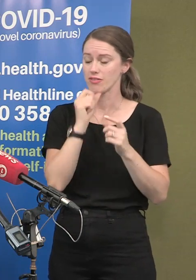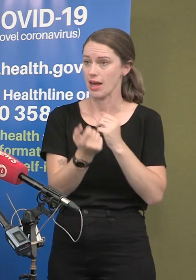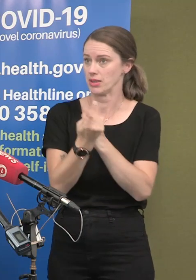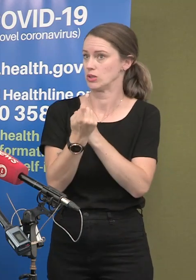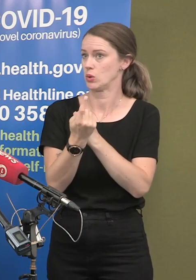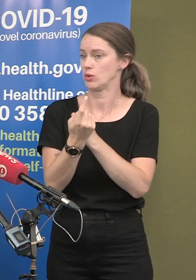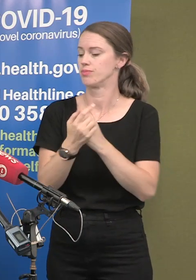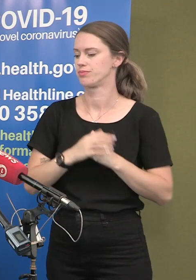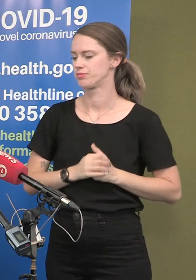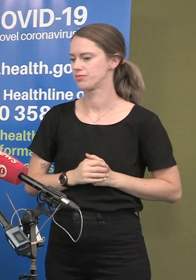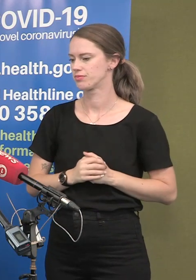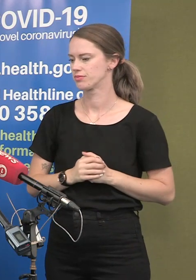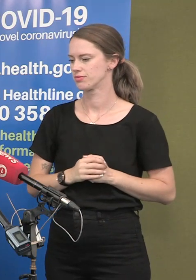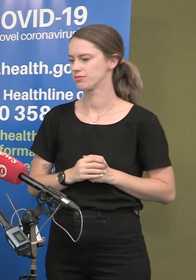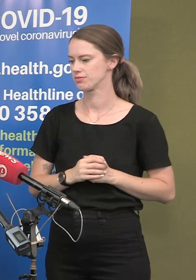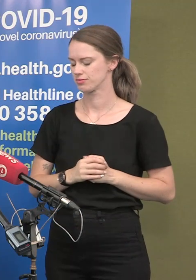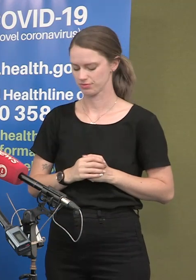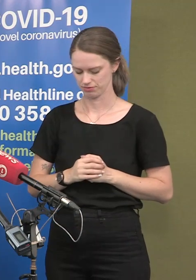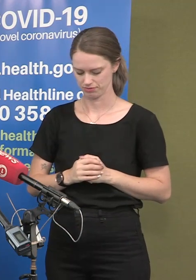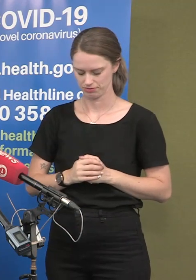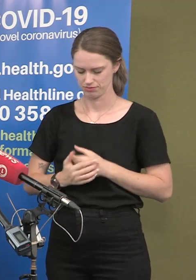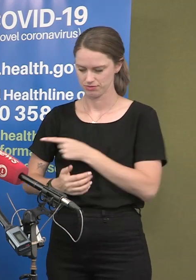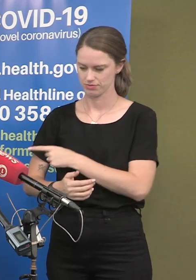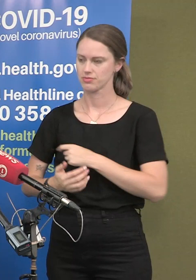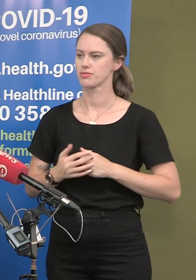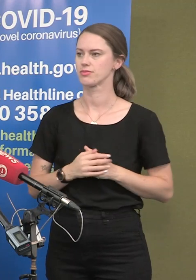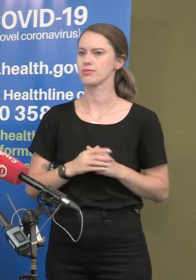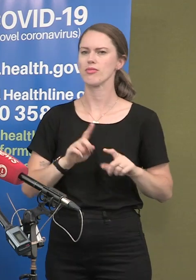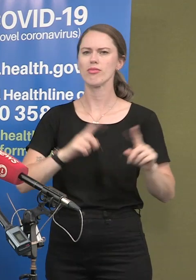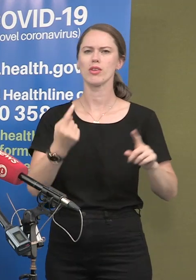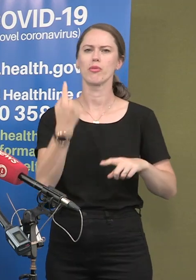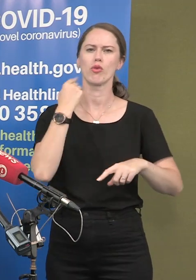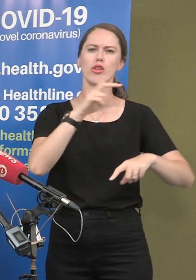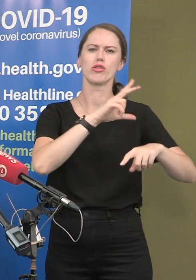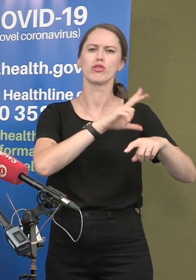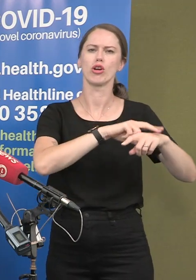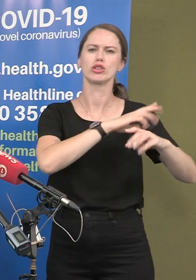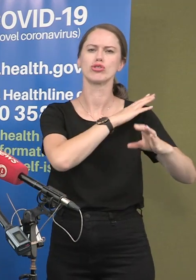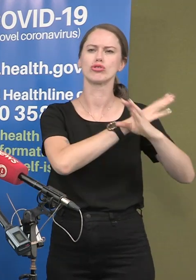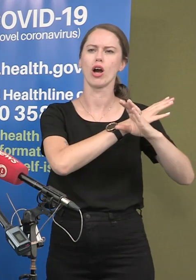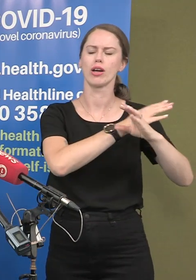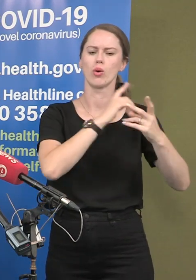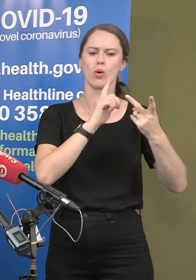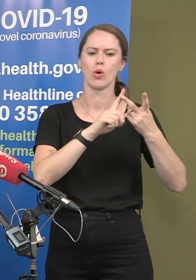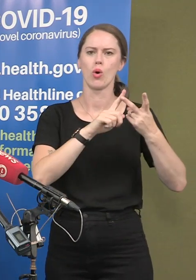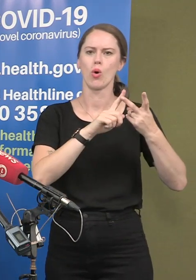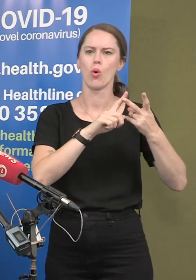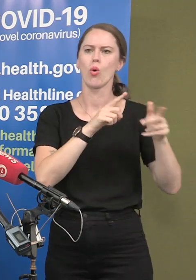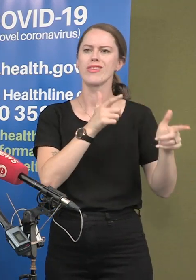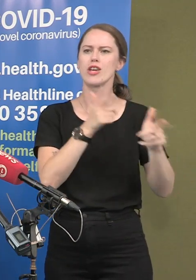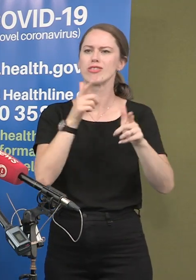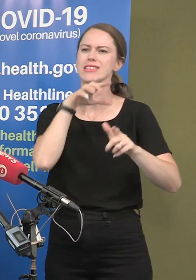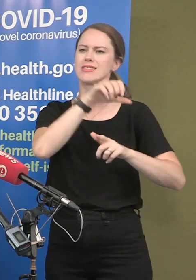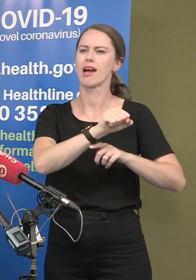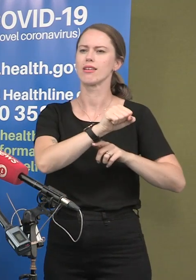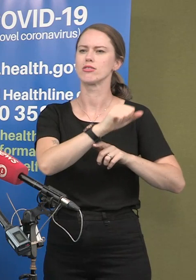happen... Sure. So I think the difference, say, with the doctors' strike or, for example, the terrorist attack in Christchurch